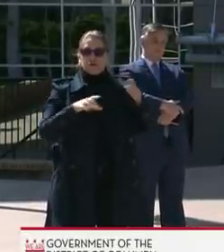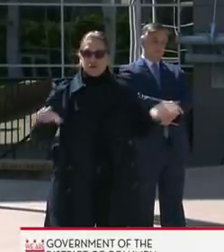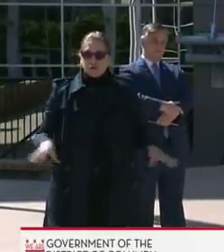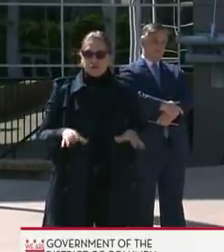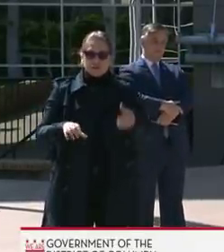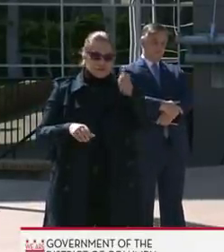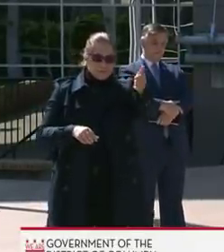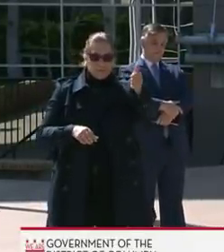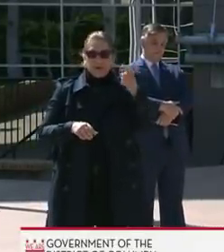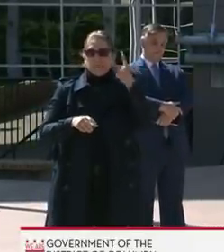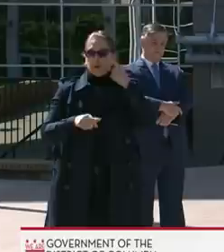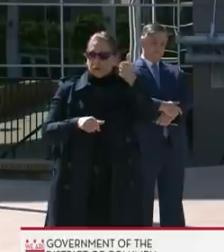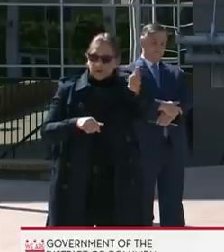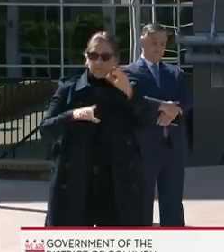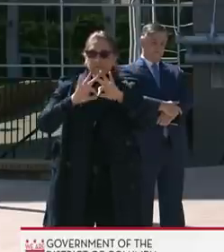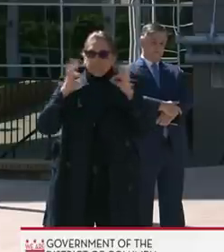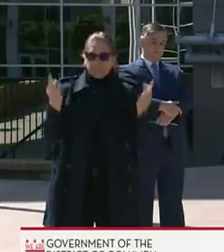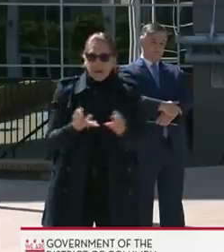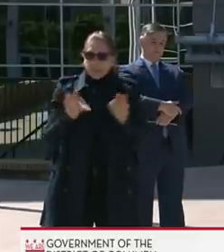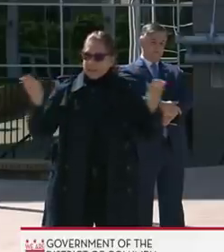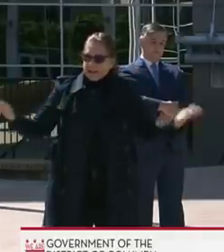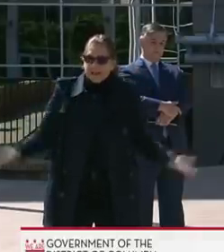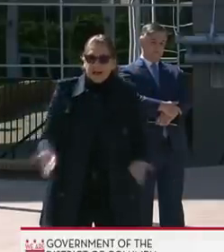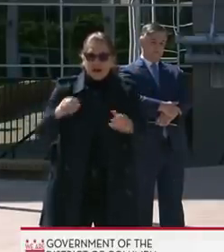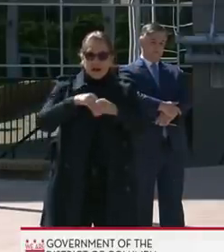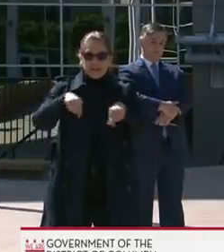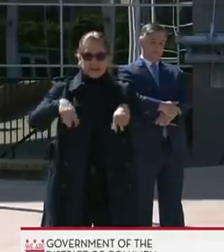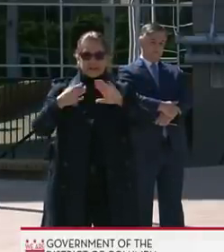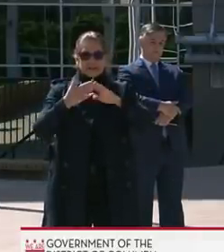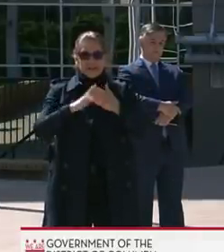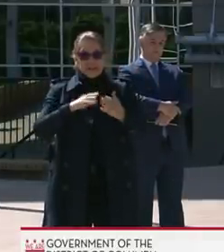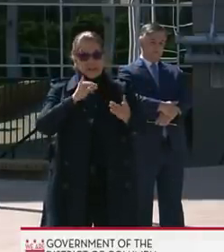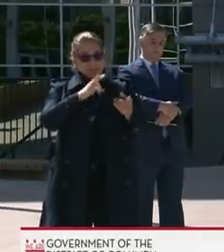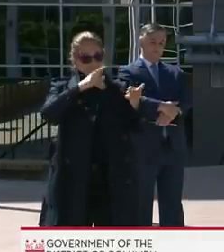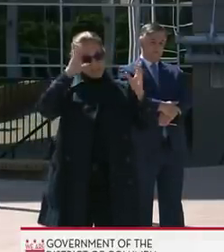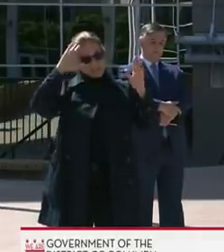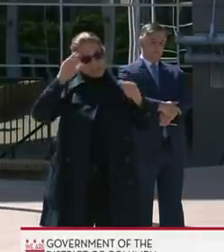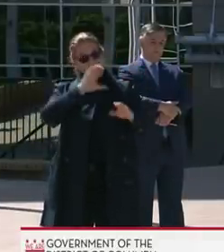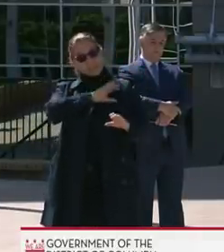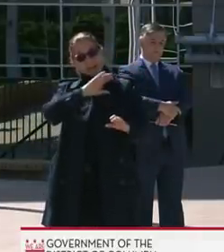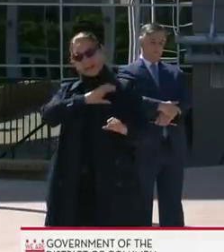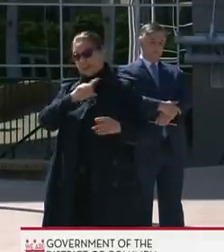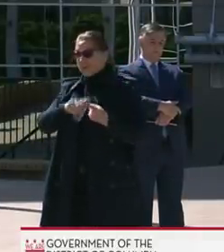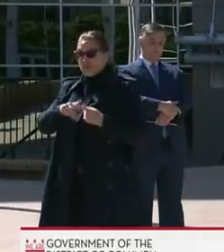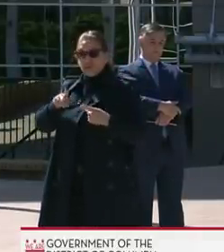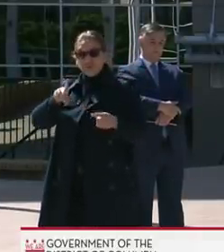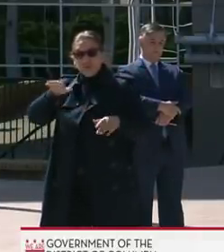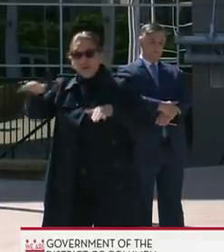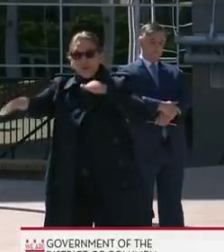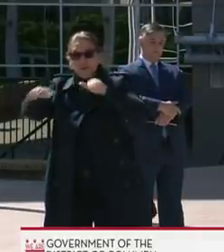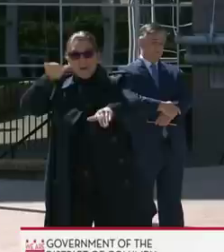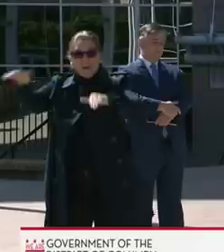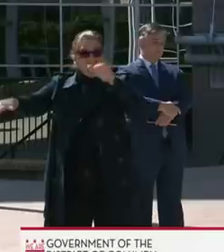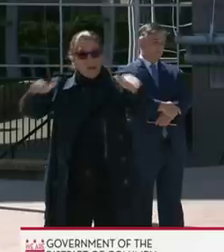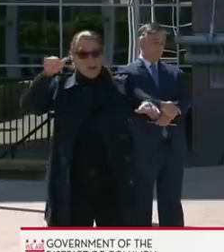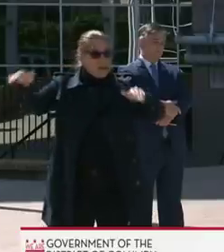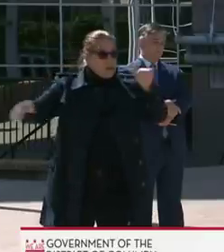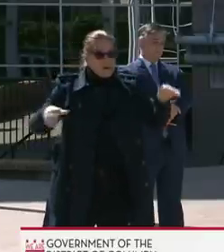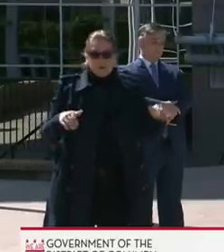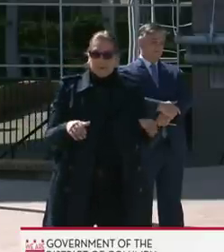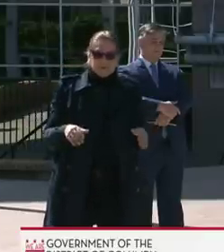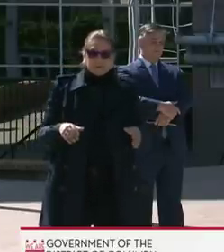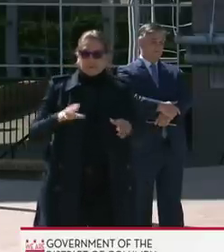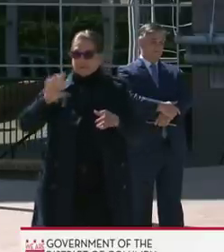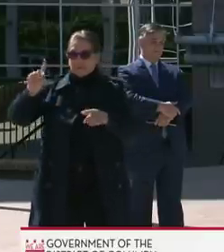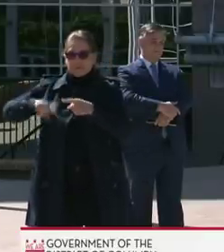we expect the police department to be able to make every single person do what they know they're supposed to do, we're going to be disappointed.